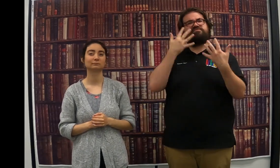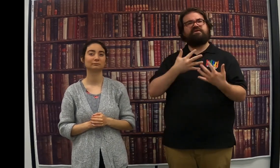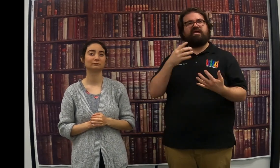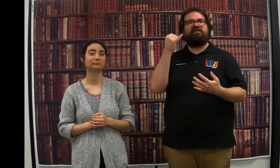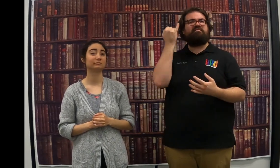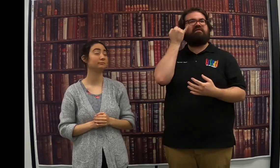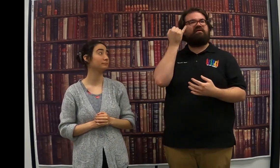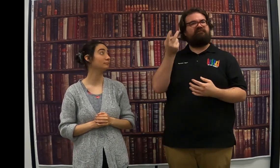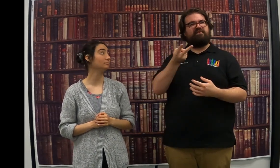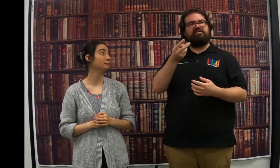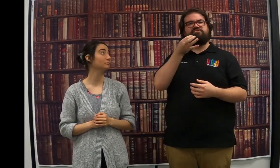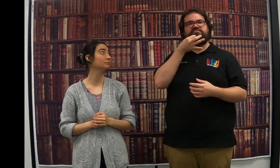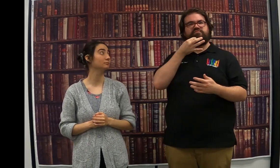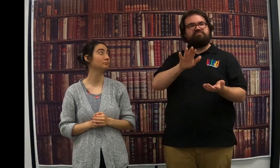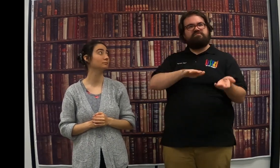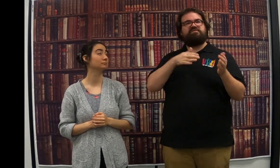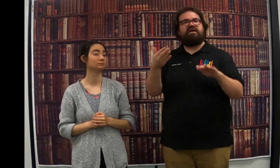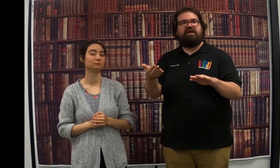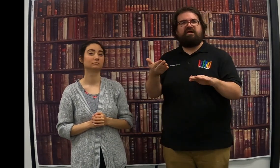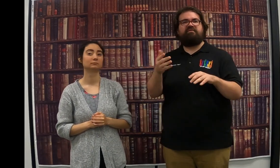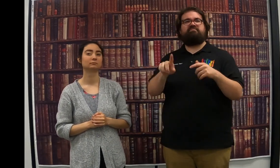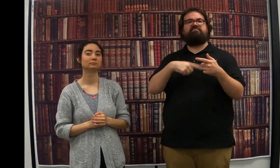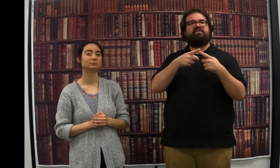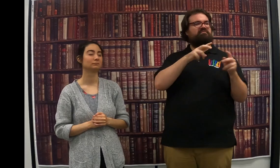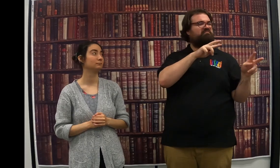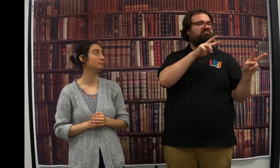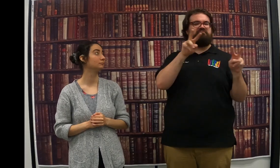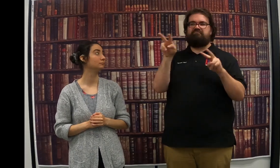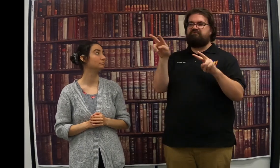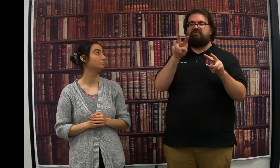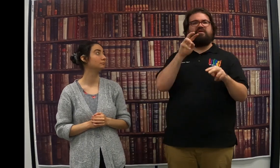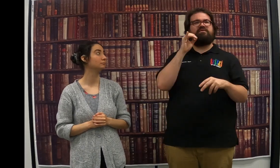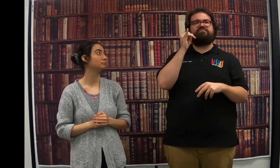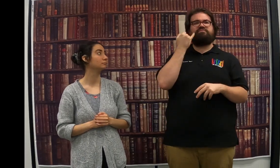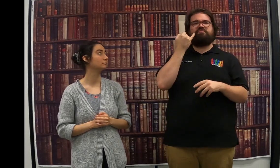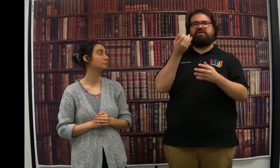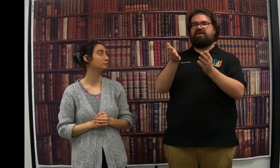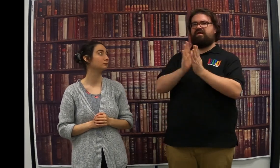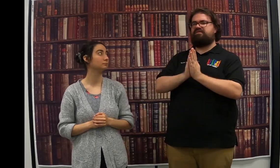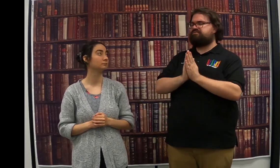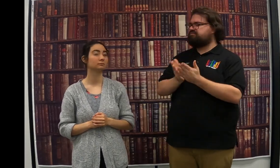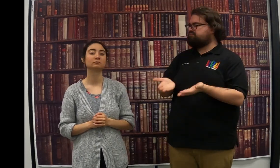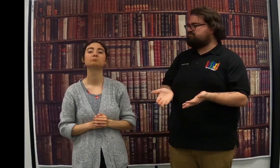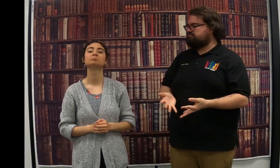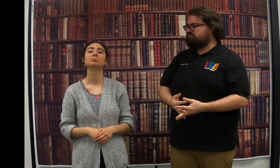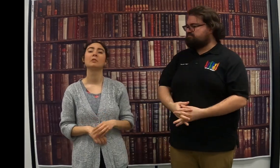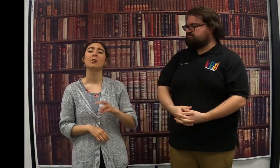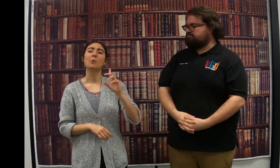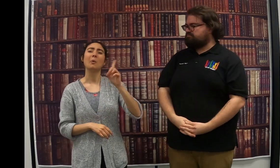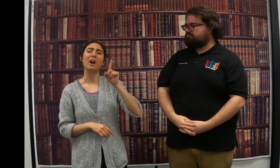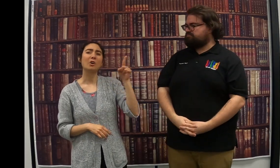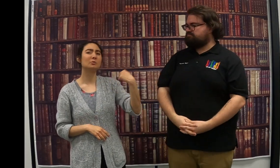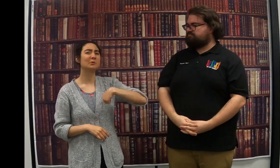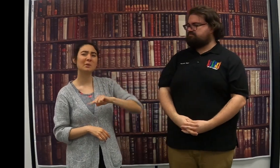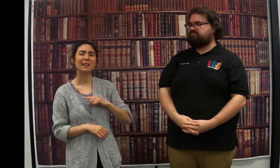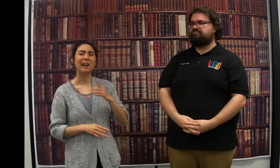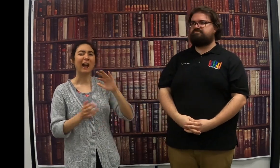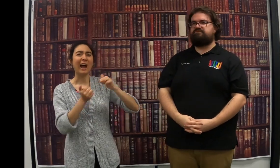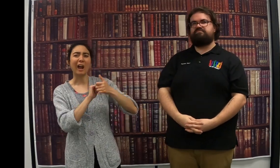They were as sad as if they were about to die. Then they looked around them, and Jorinda asked, Where are we?